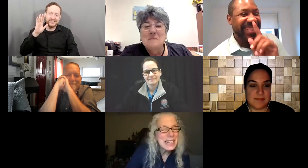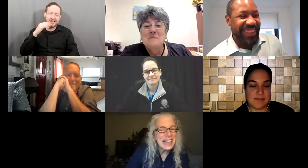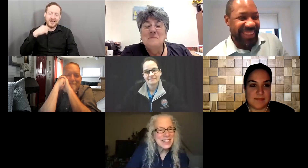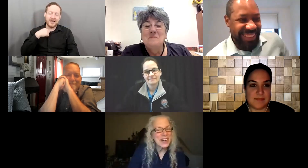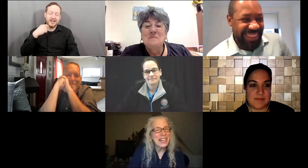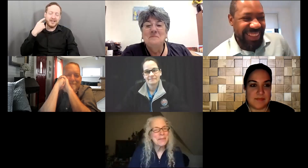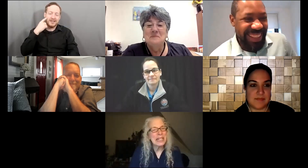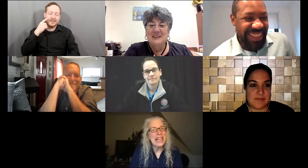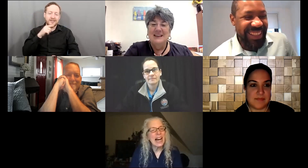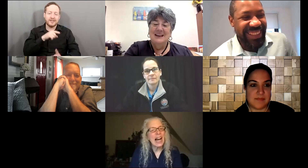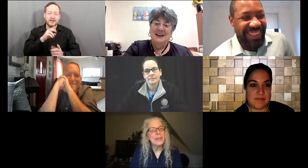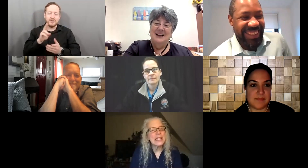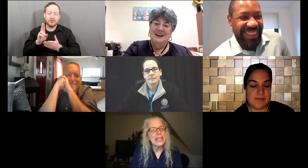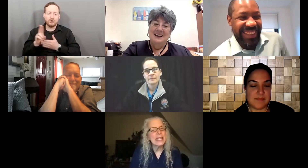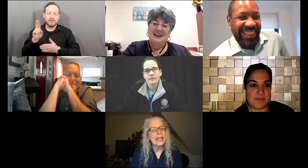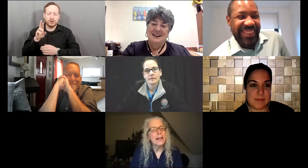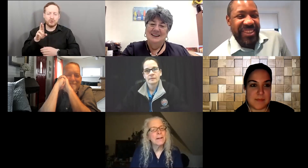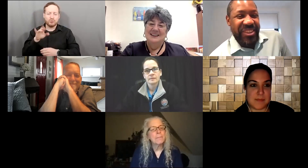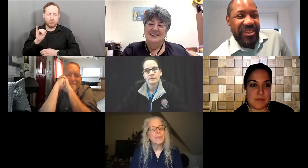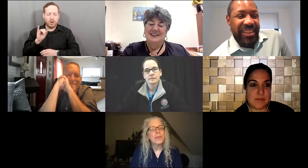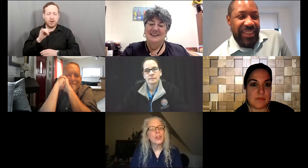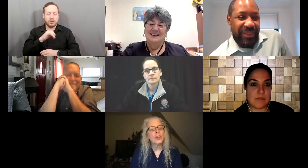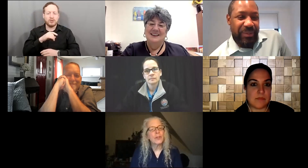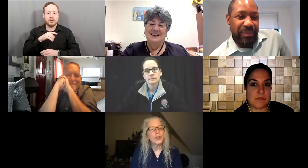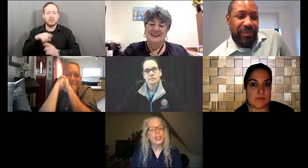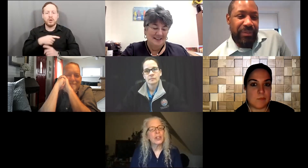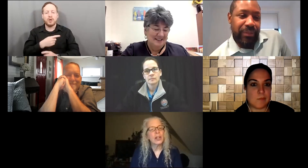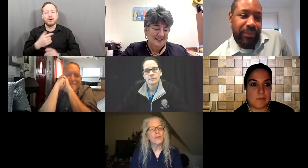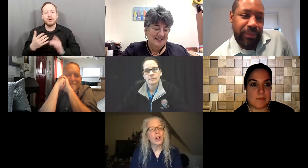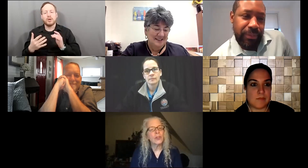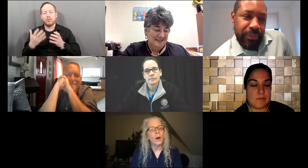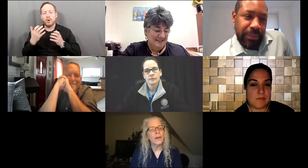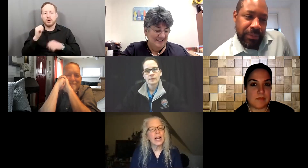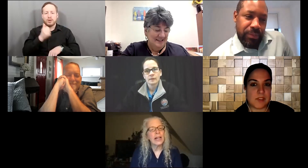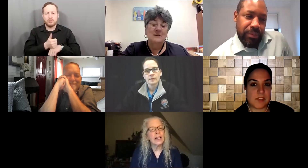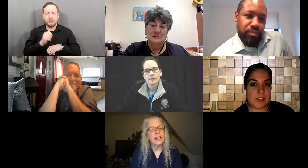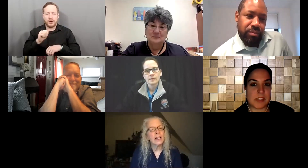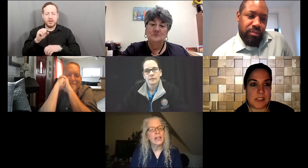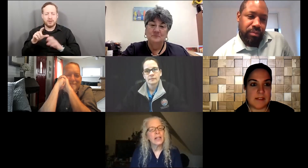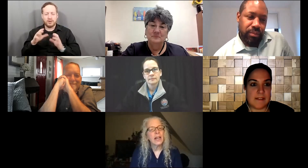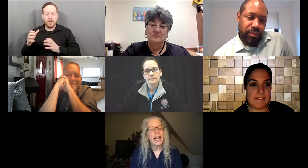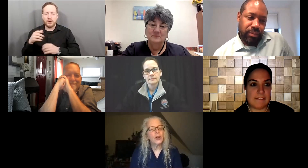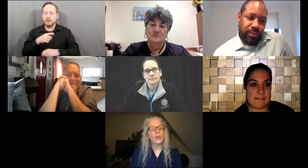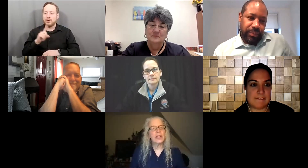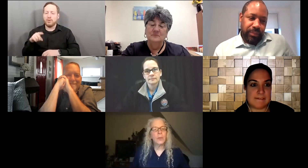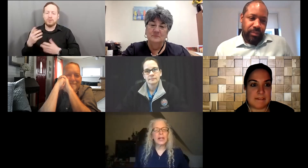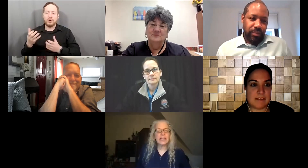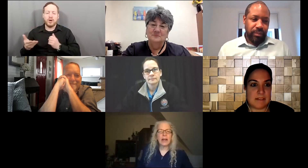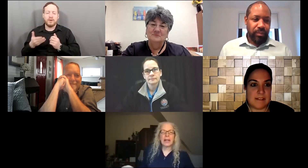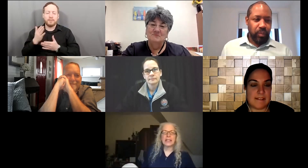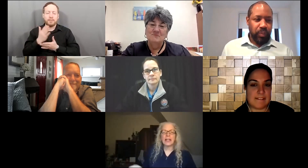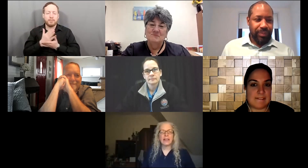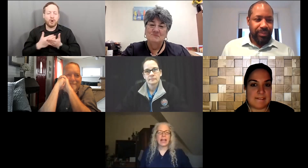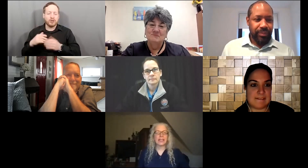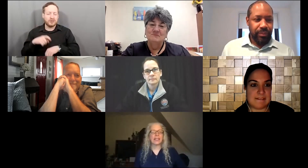Tim's saying that's funny. But yeah, I was thinking the university, URI, I know that they want to set